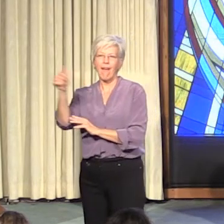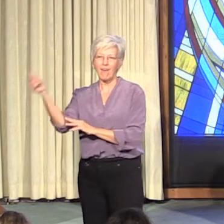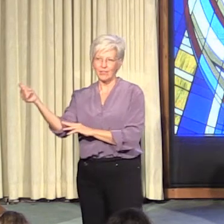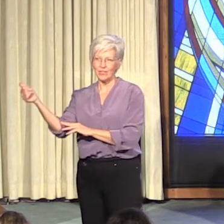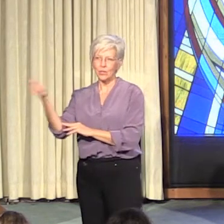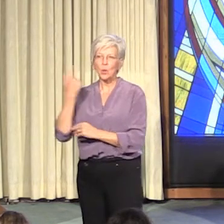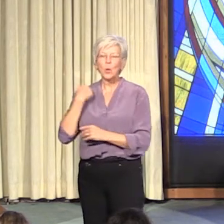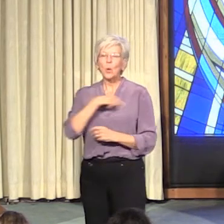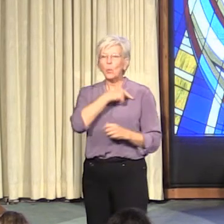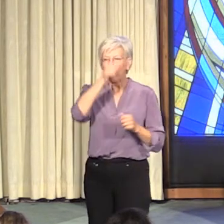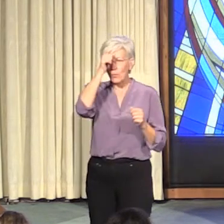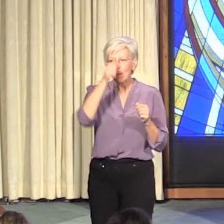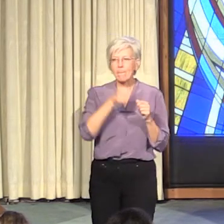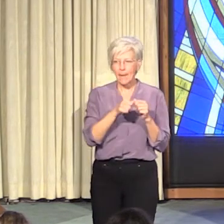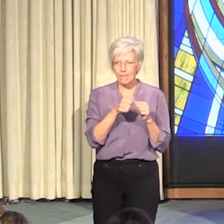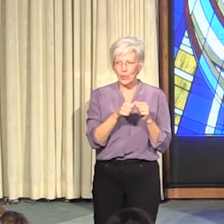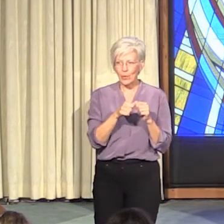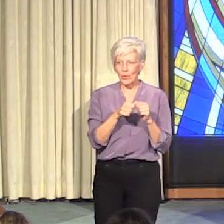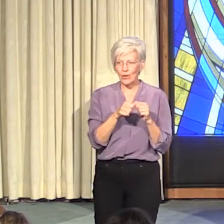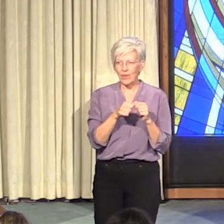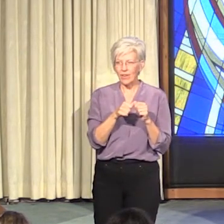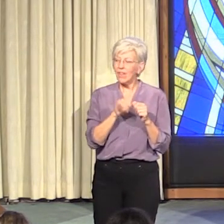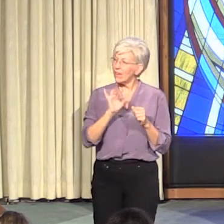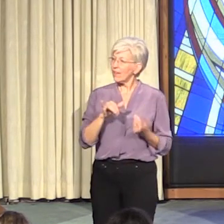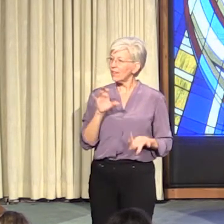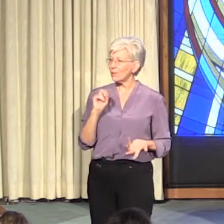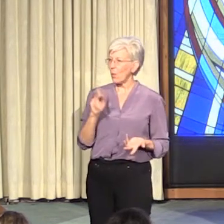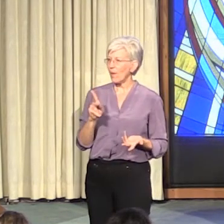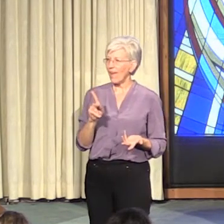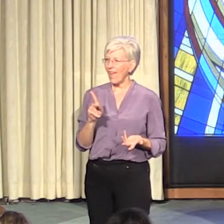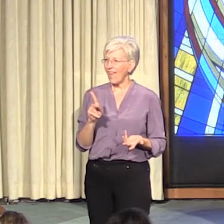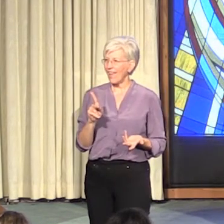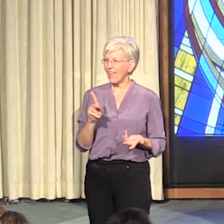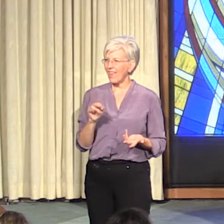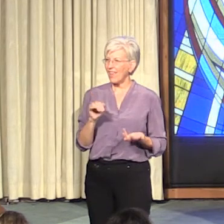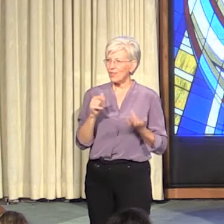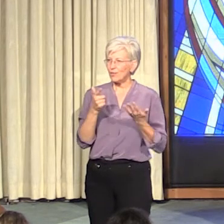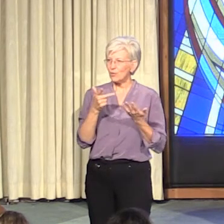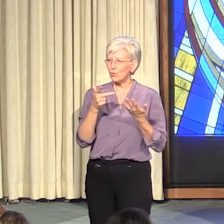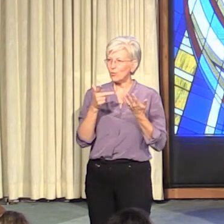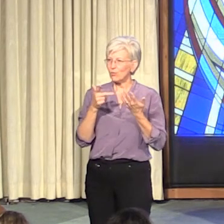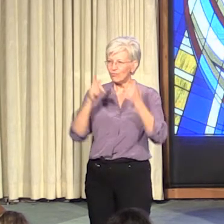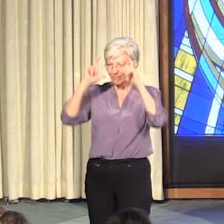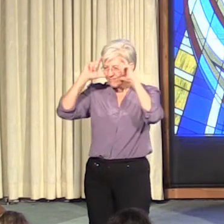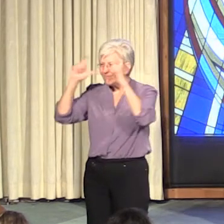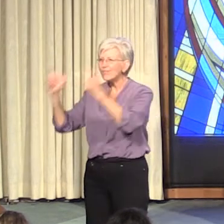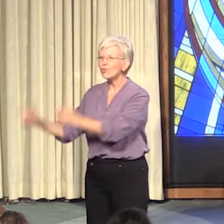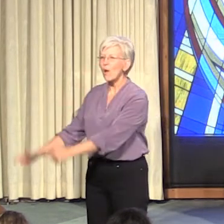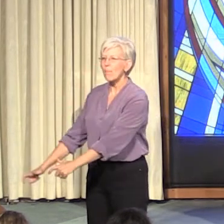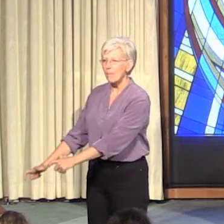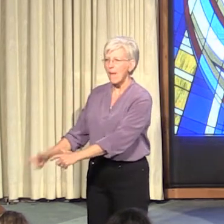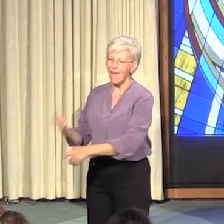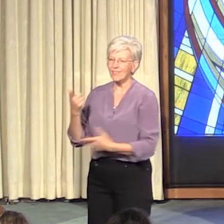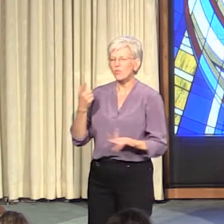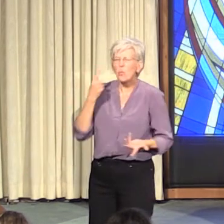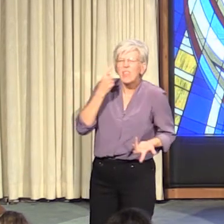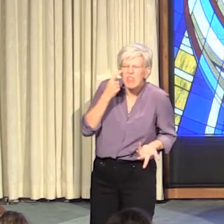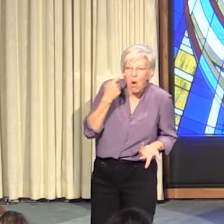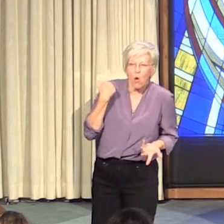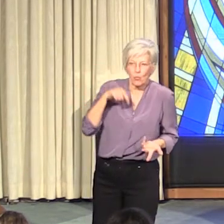We remember that it's okay to drop the masks we thought we needed growing up.